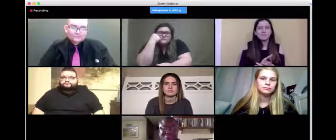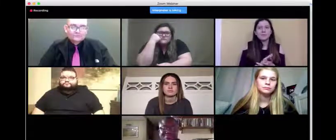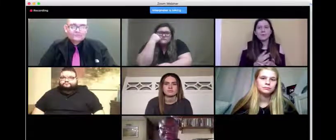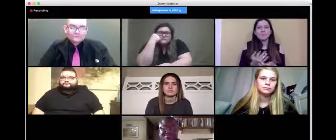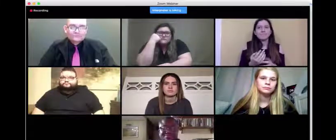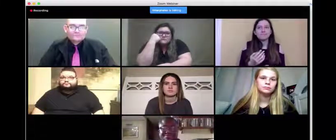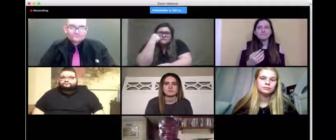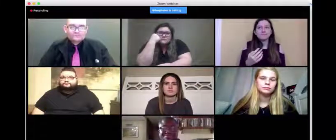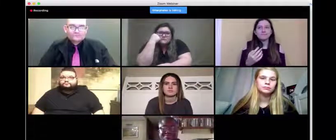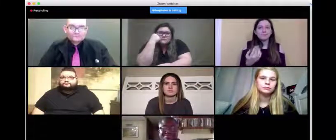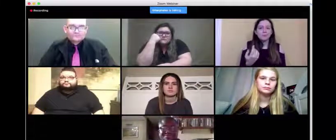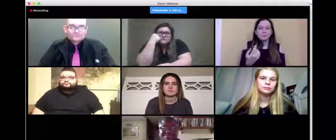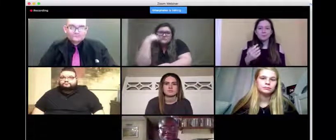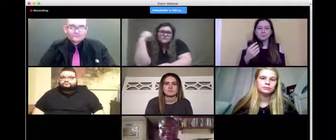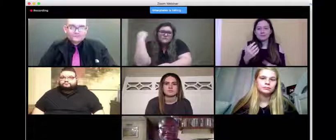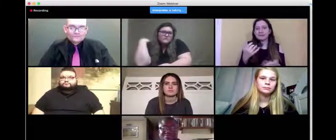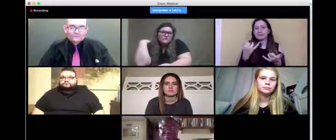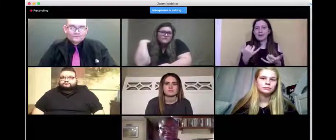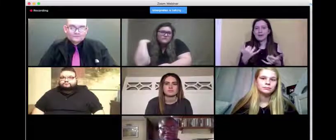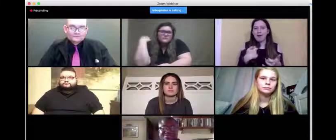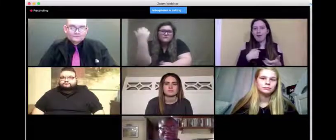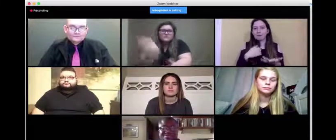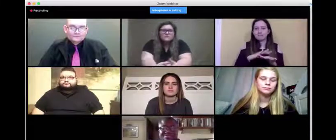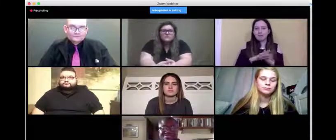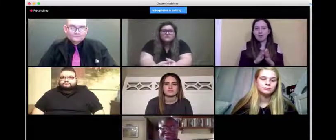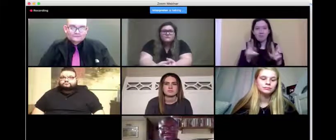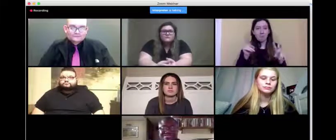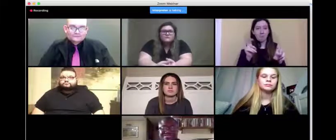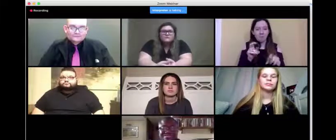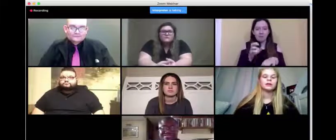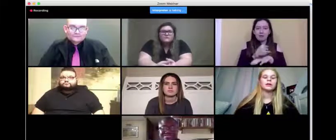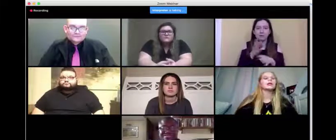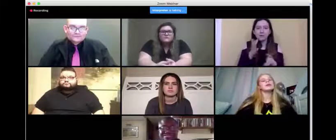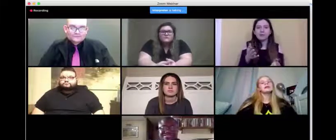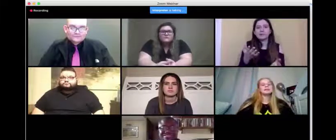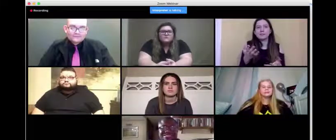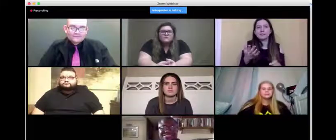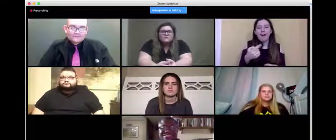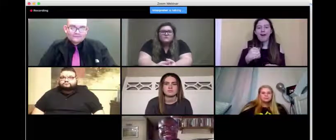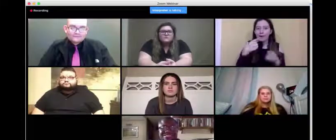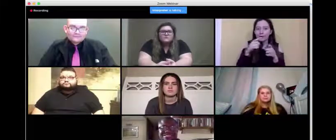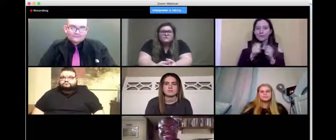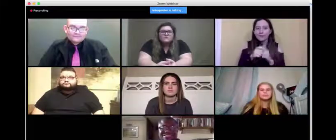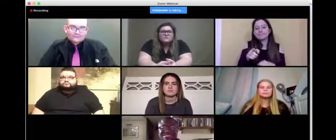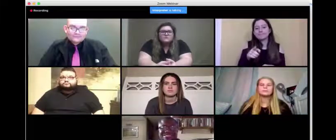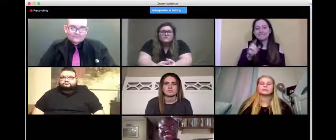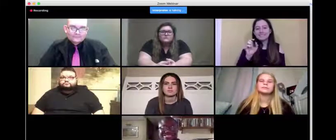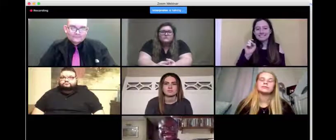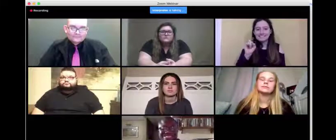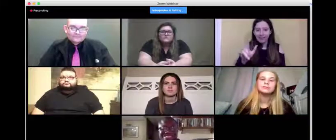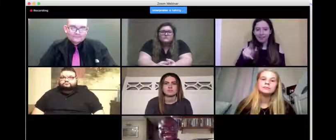an influencer. And I agree with Taylor as what she said, that it's a big responsibility.